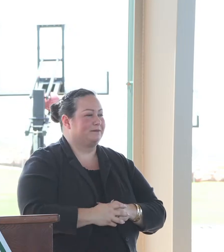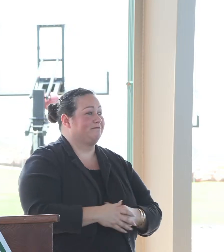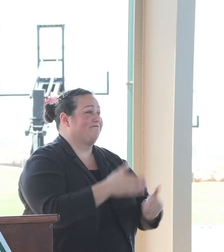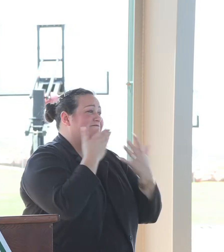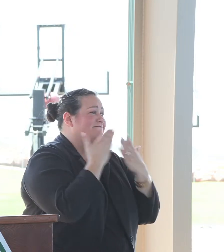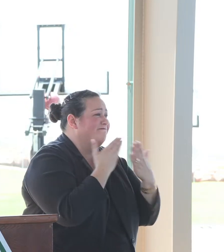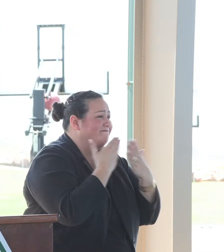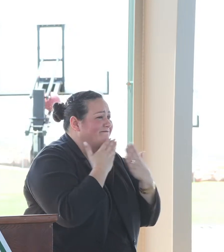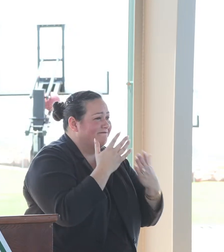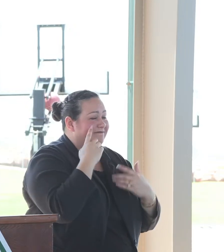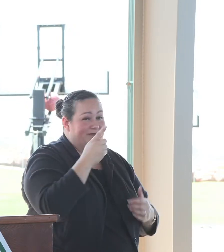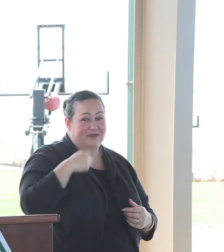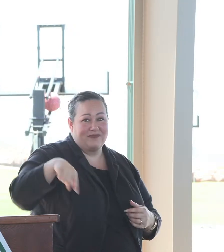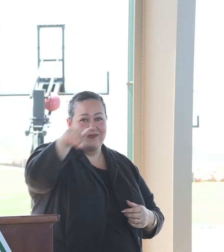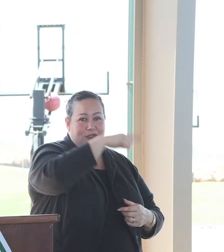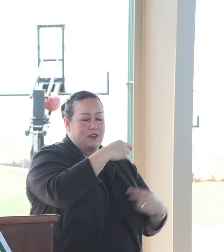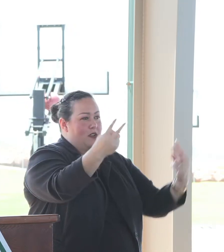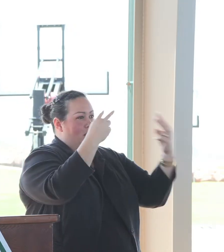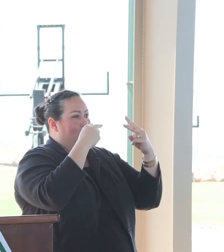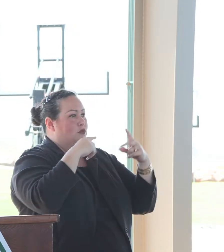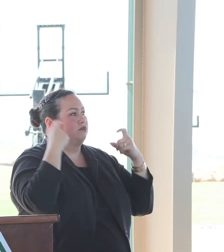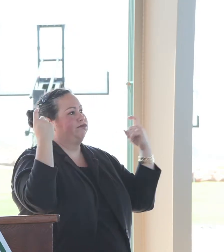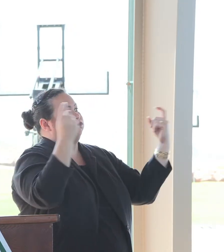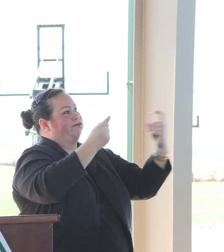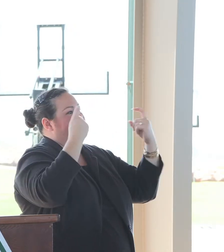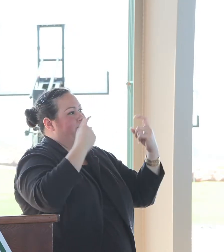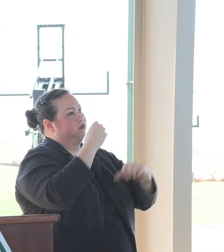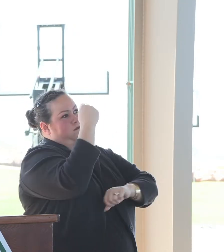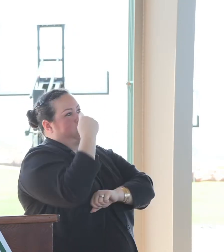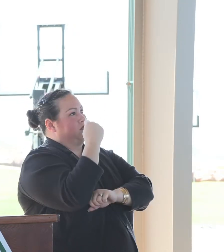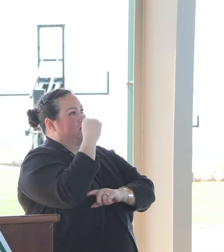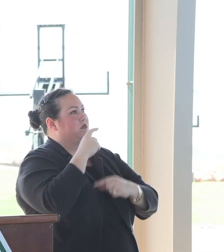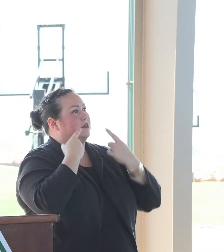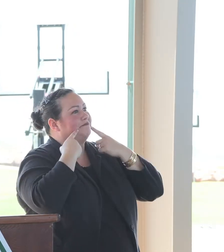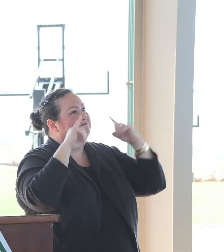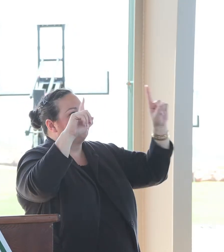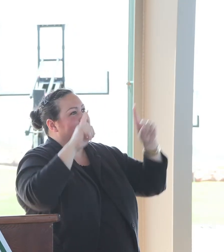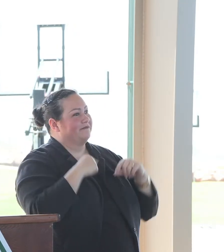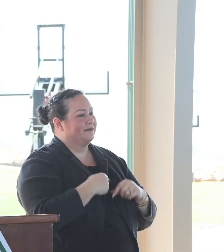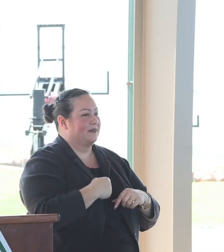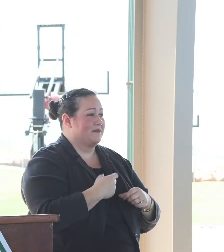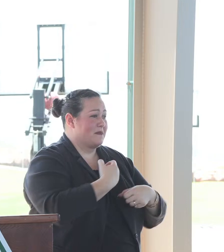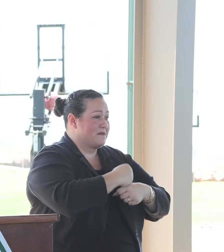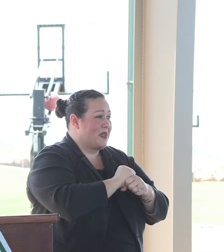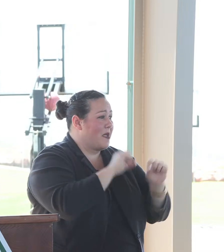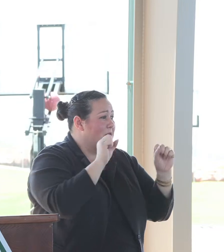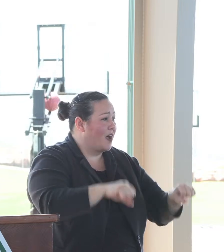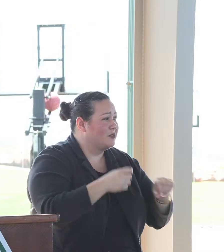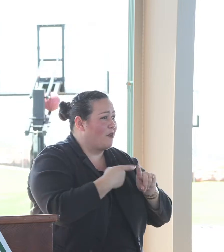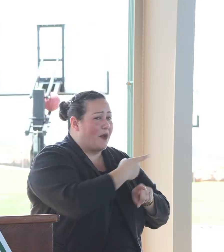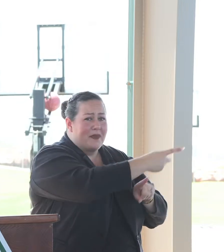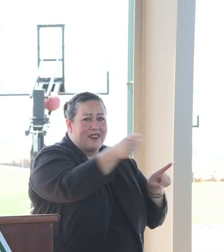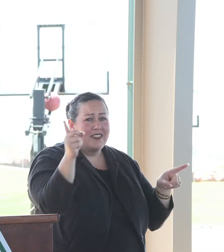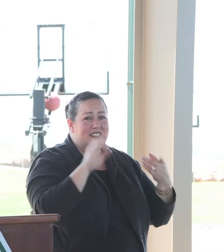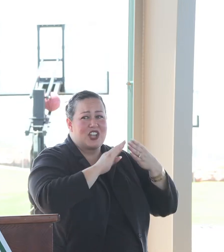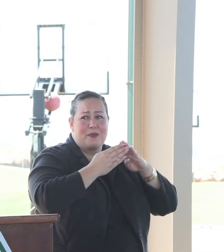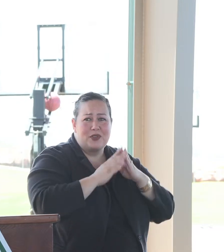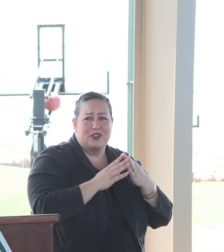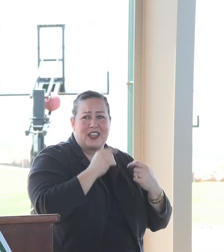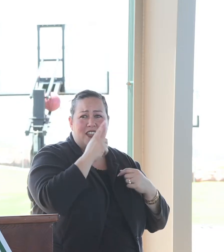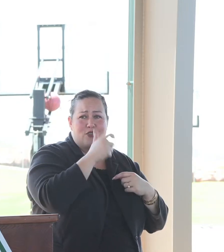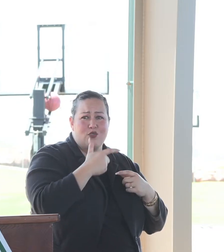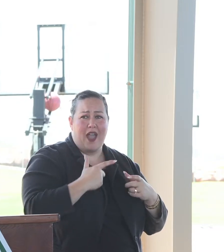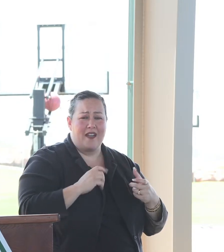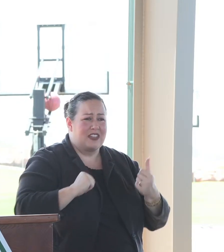to celebrate this monumental accomplishment made possible by the community who has and continues to